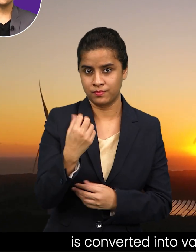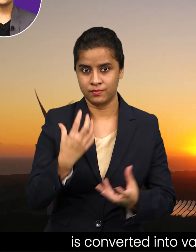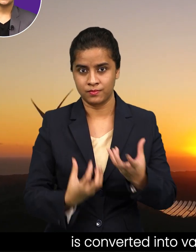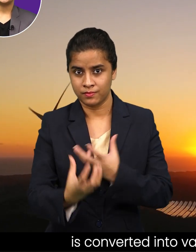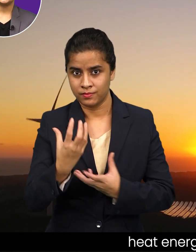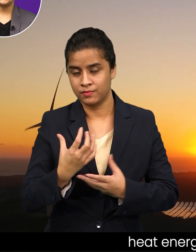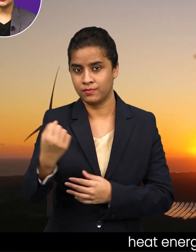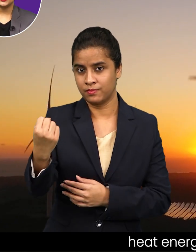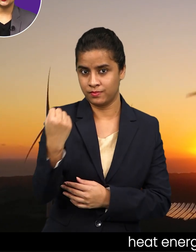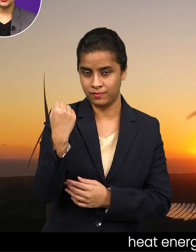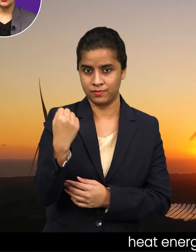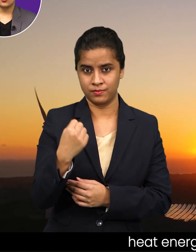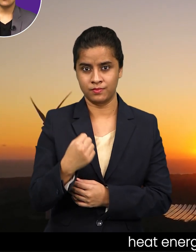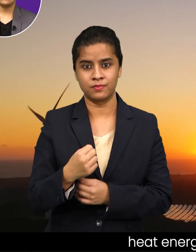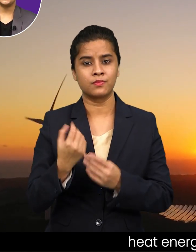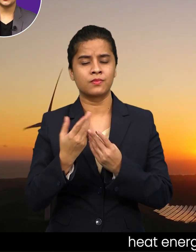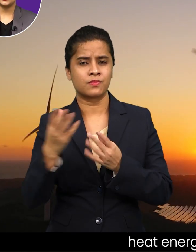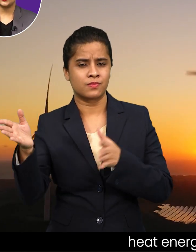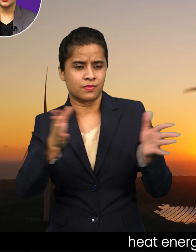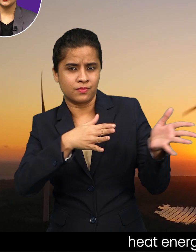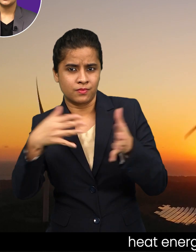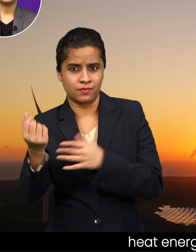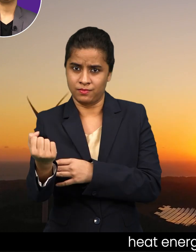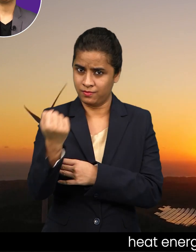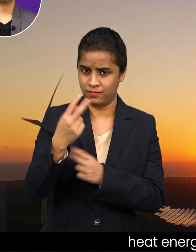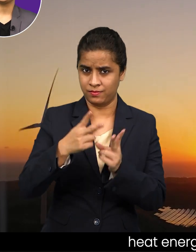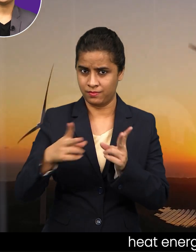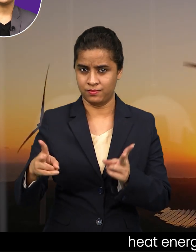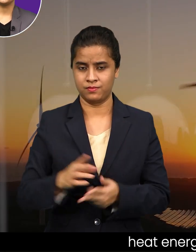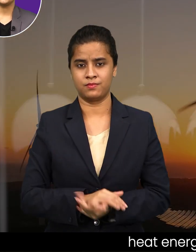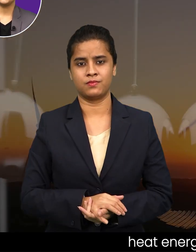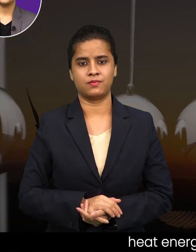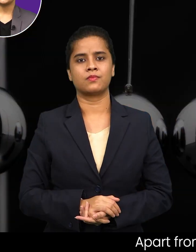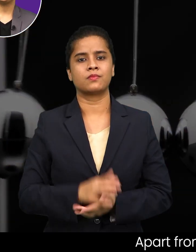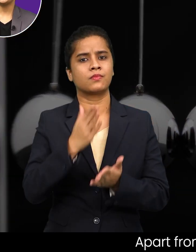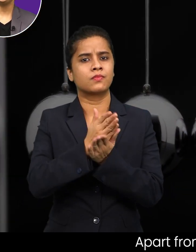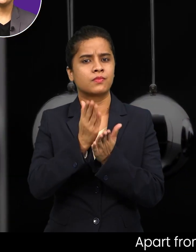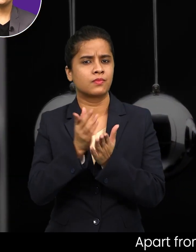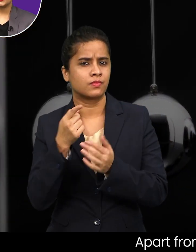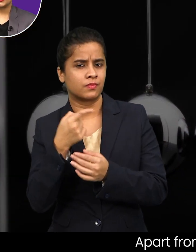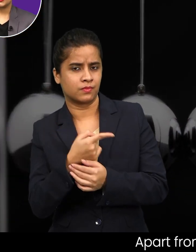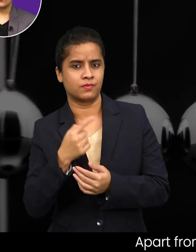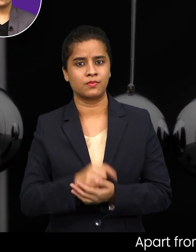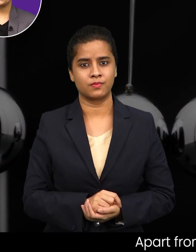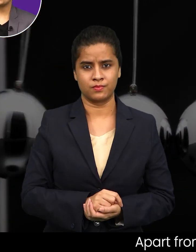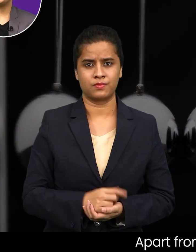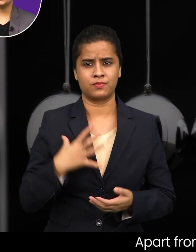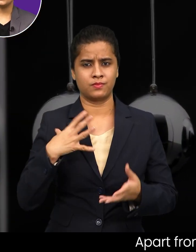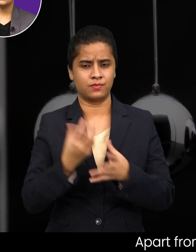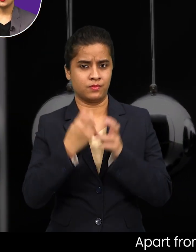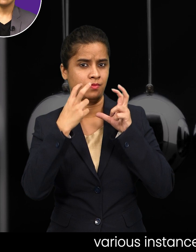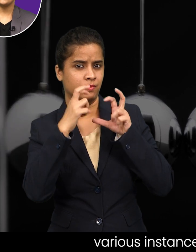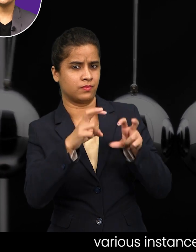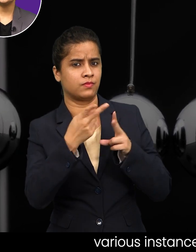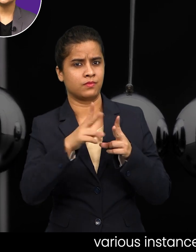energy, heat energy, wind energy, etc. Apart from this, we